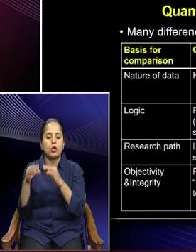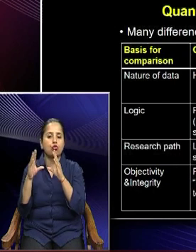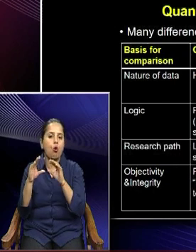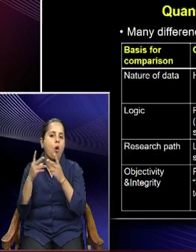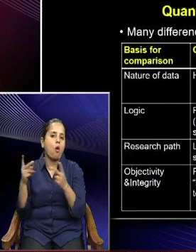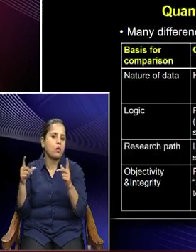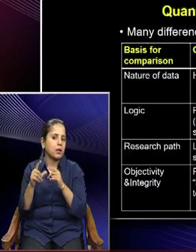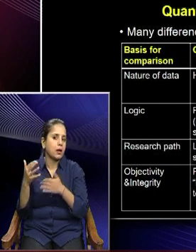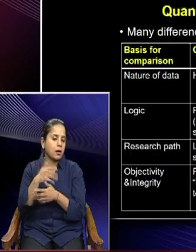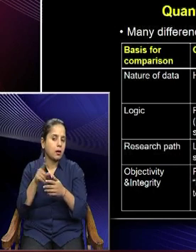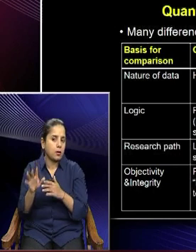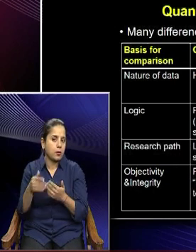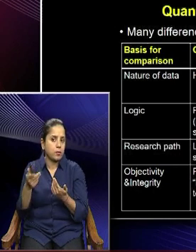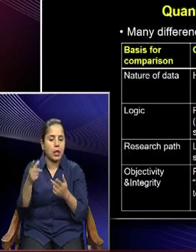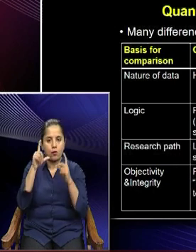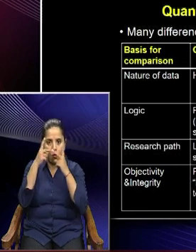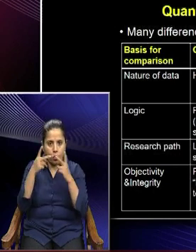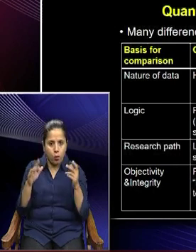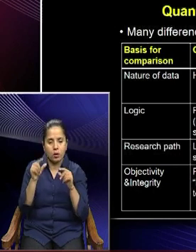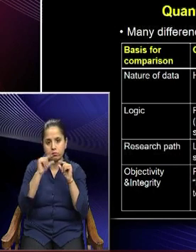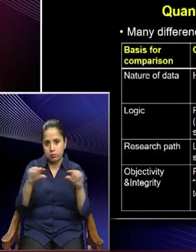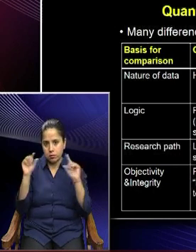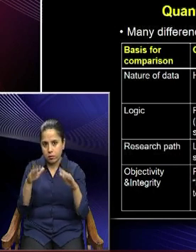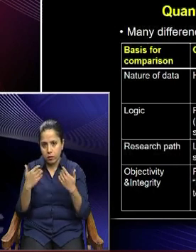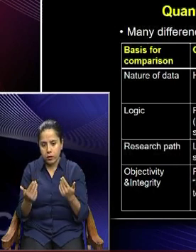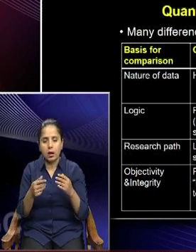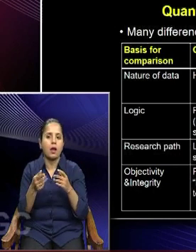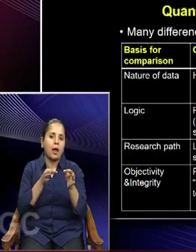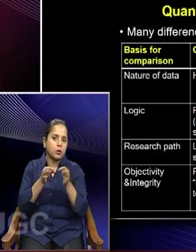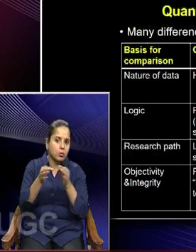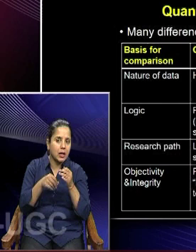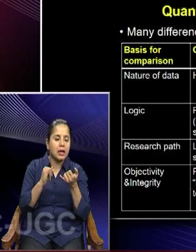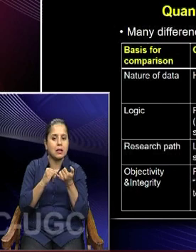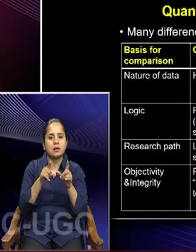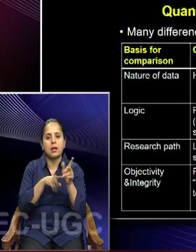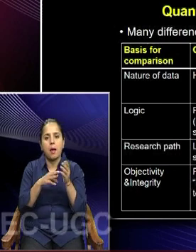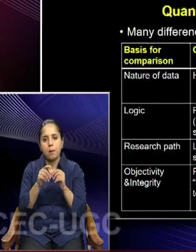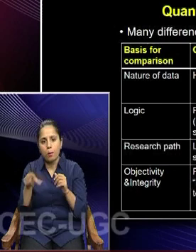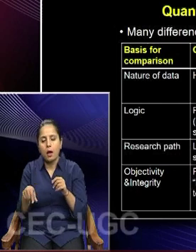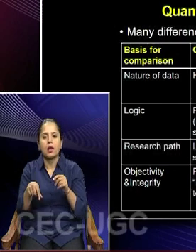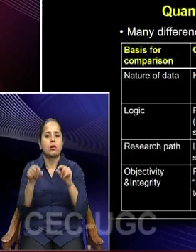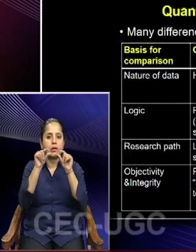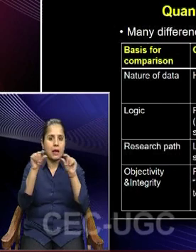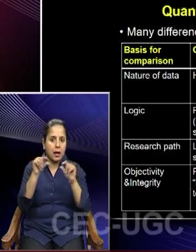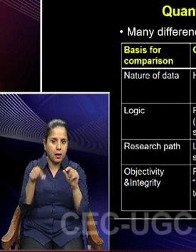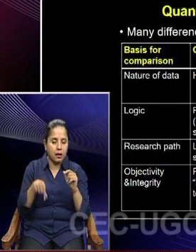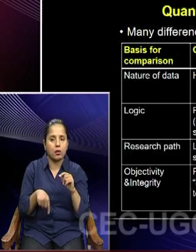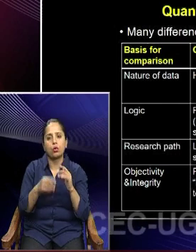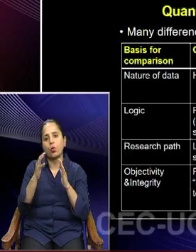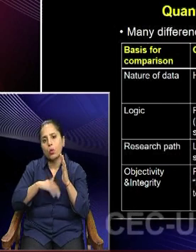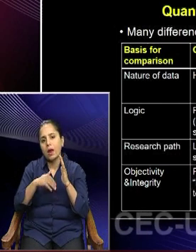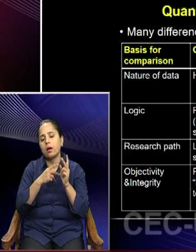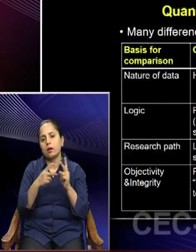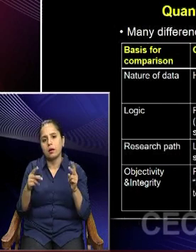it includes photos, sentences, narratives, symbols, texts, etc., visual text, written text,